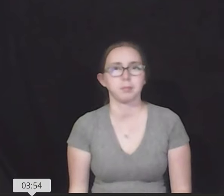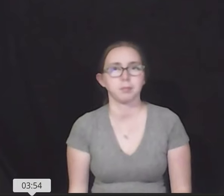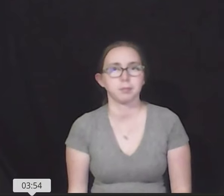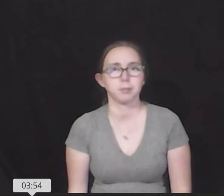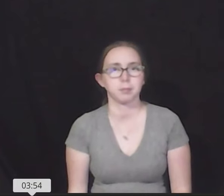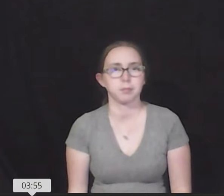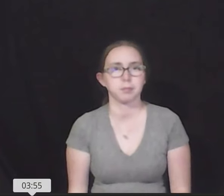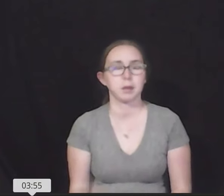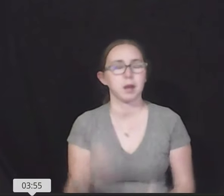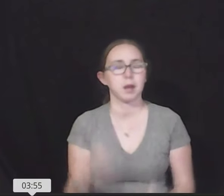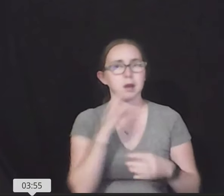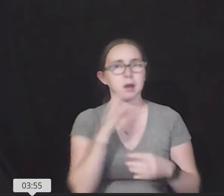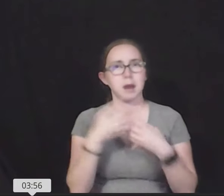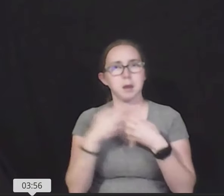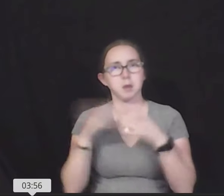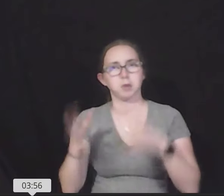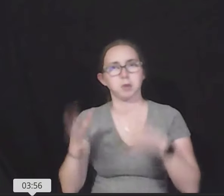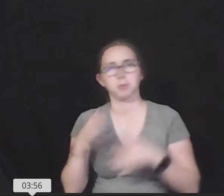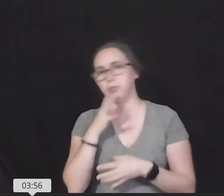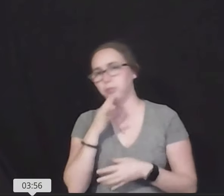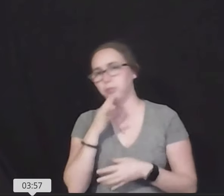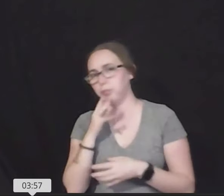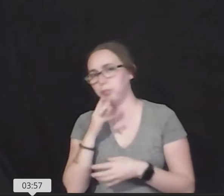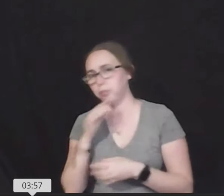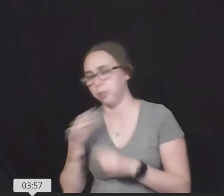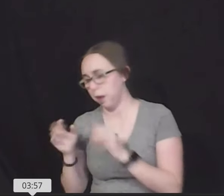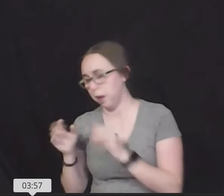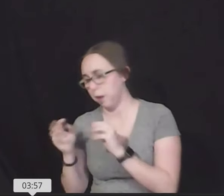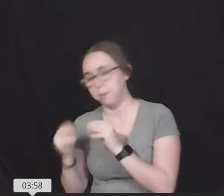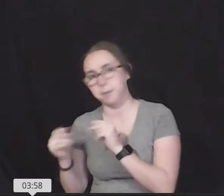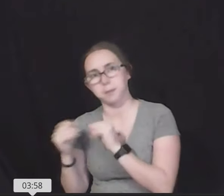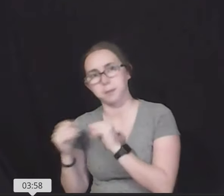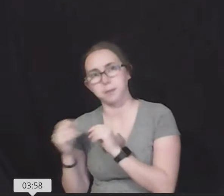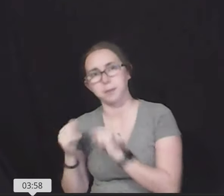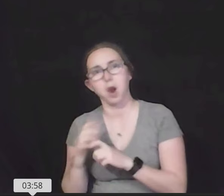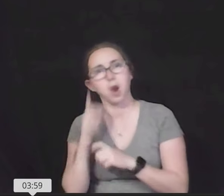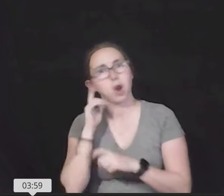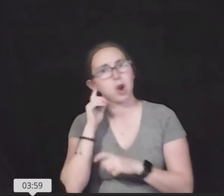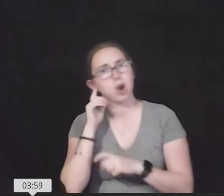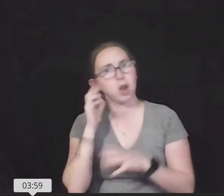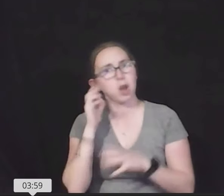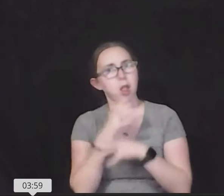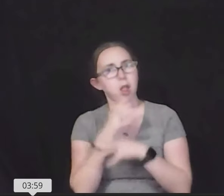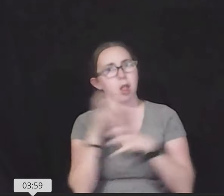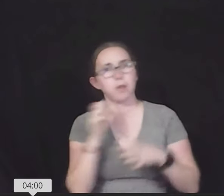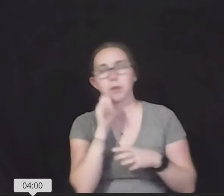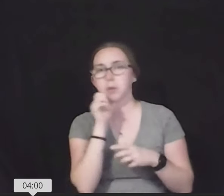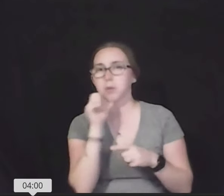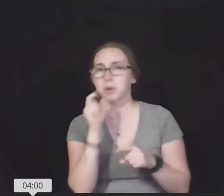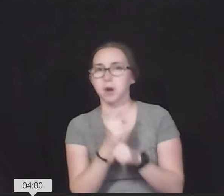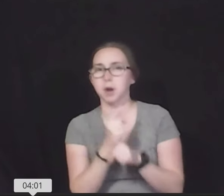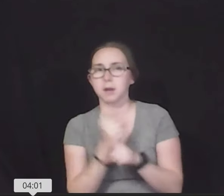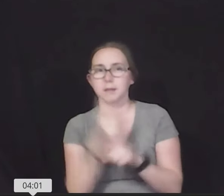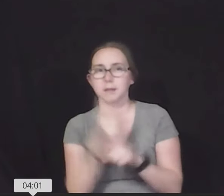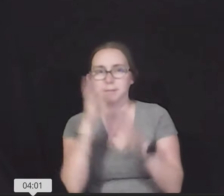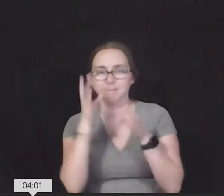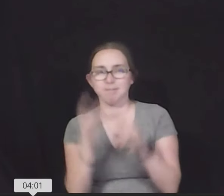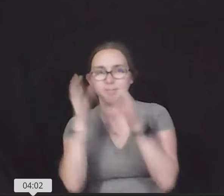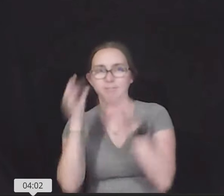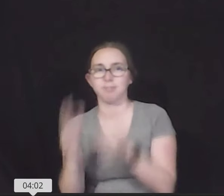Let's turn and talk to our neighbor so I can hear what we're thinking. I heard a lot that we're not, so talk again. Decide what you think.